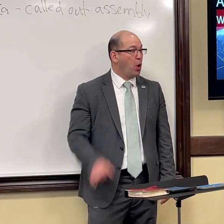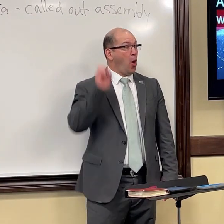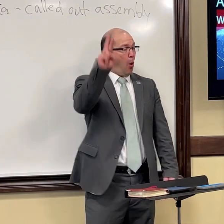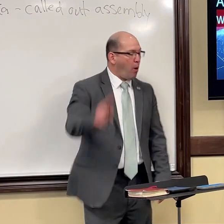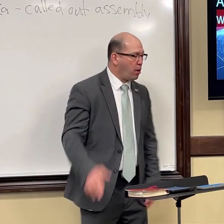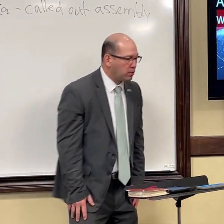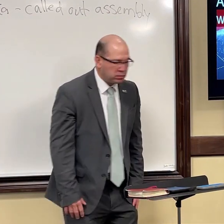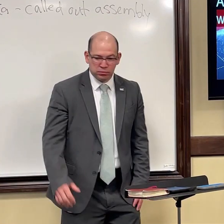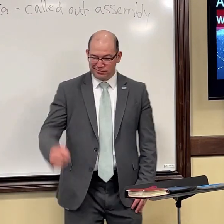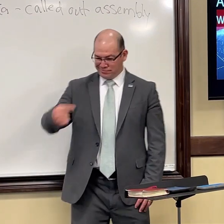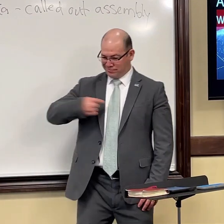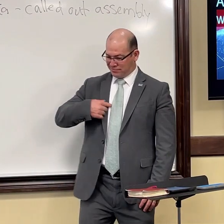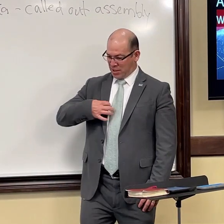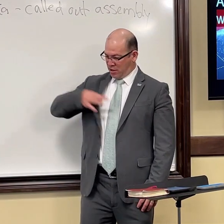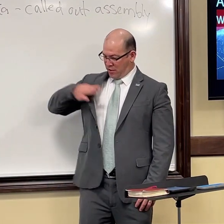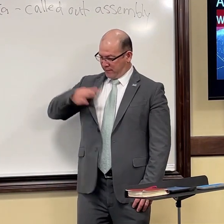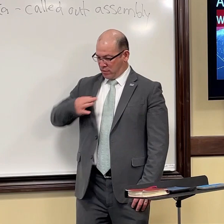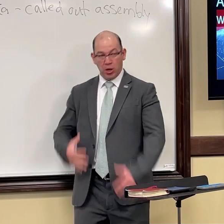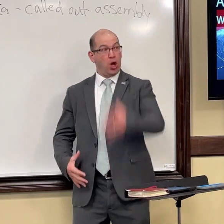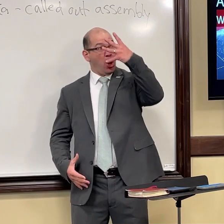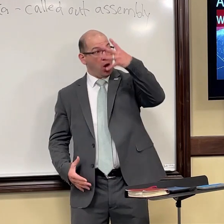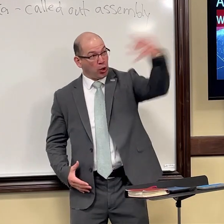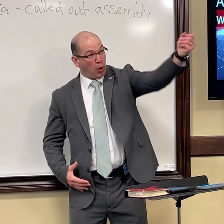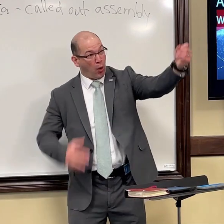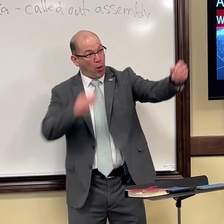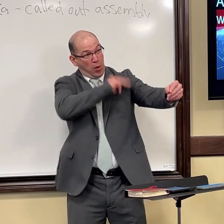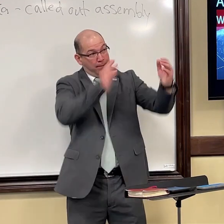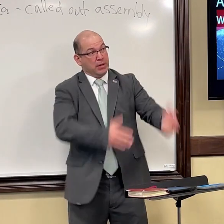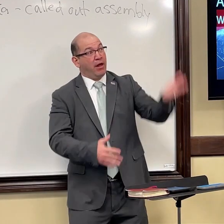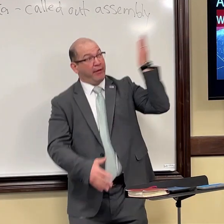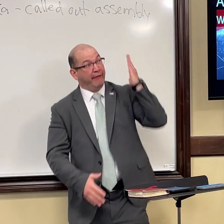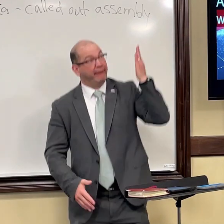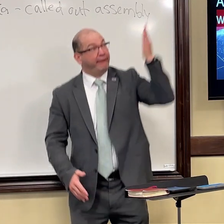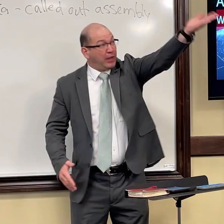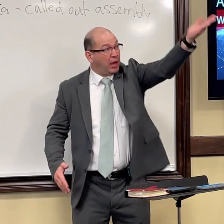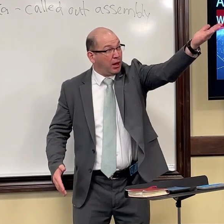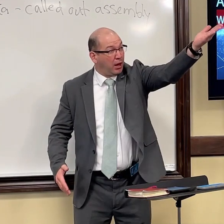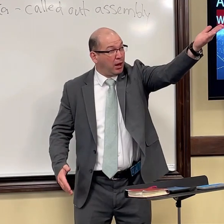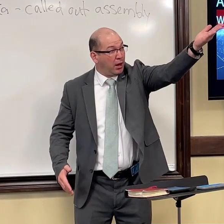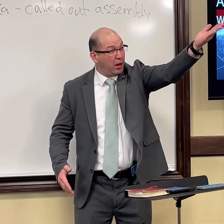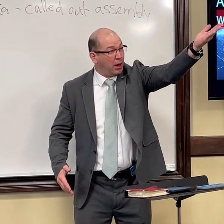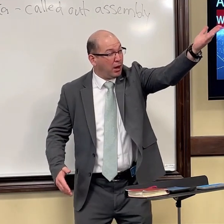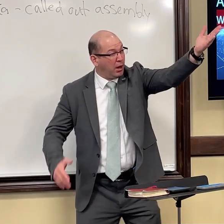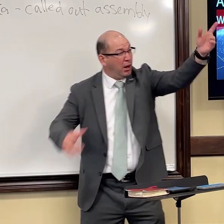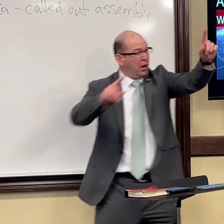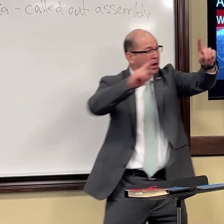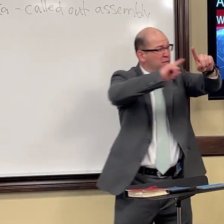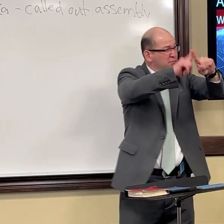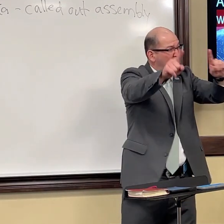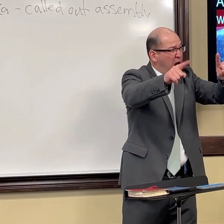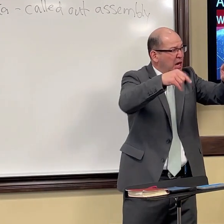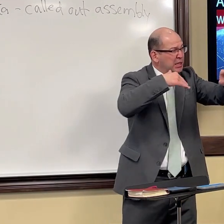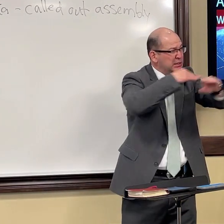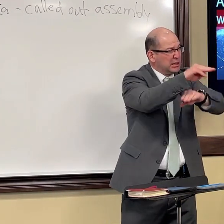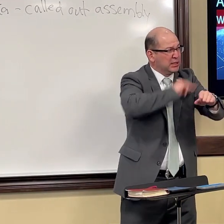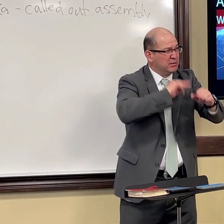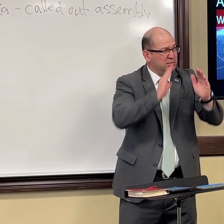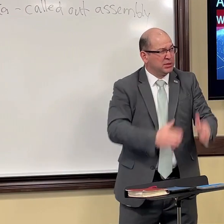Then that's rebellion against God. Or even, I'll volunteer and I'll go be a missionary over there, but I'm not